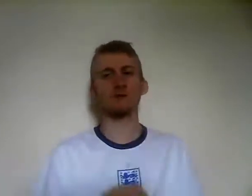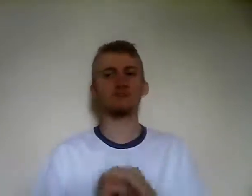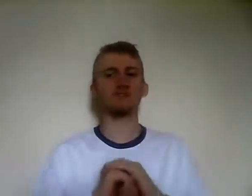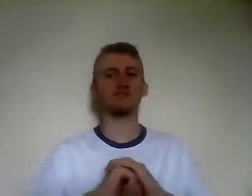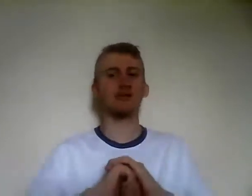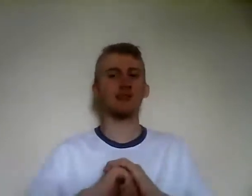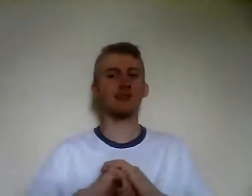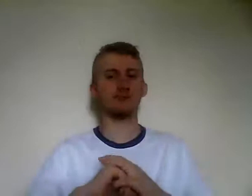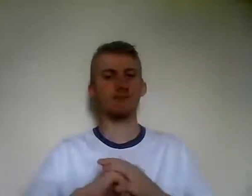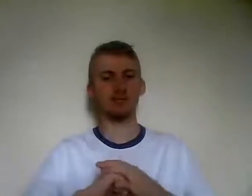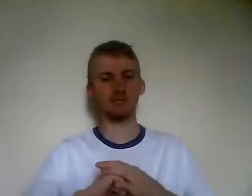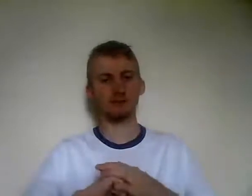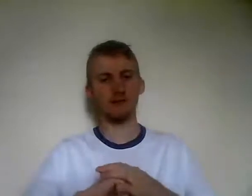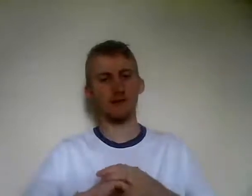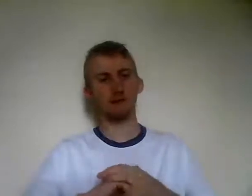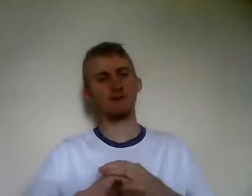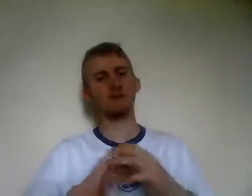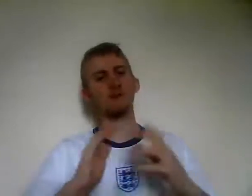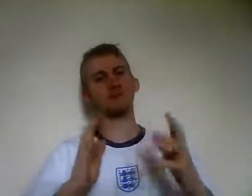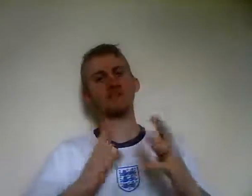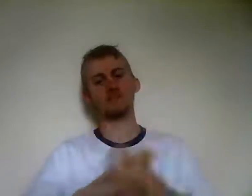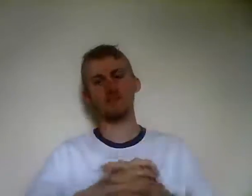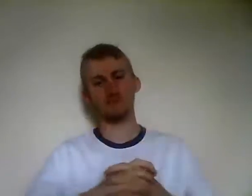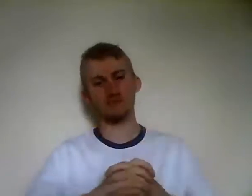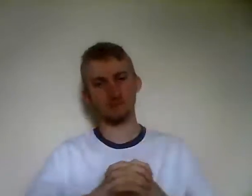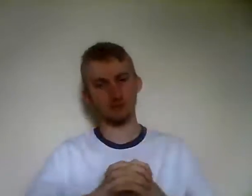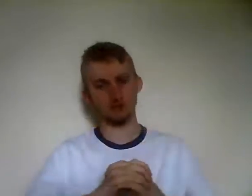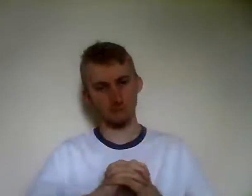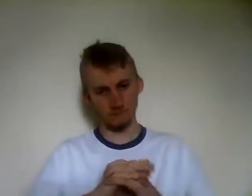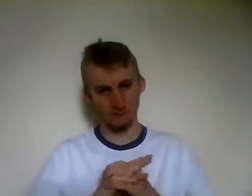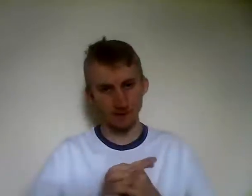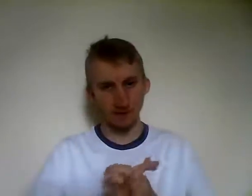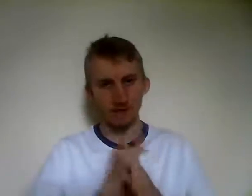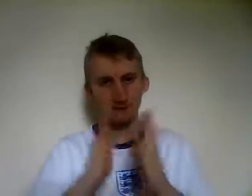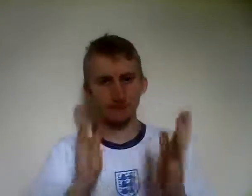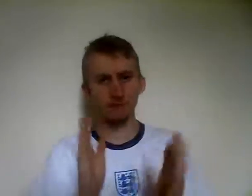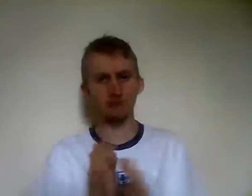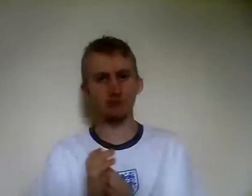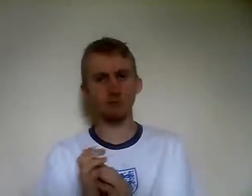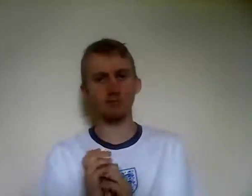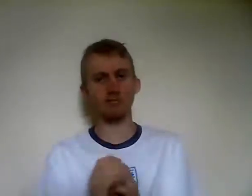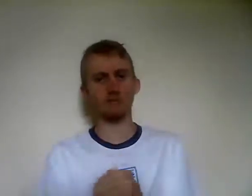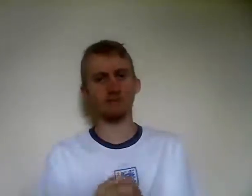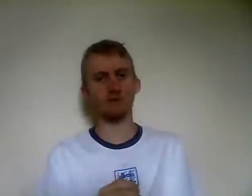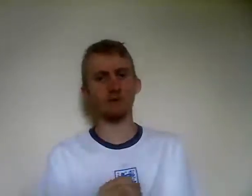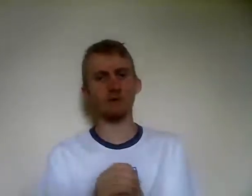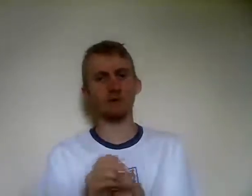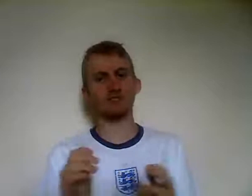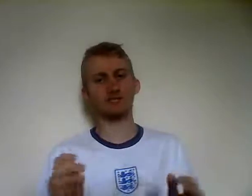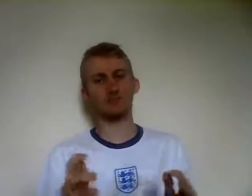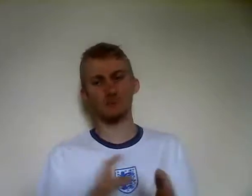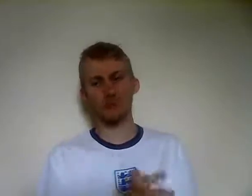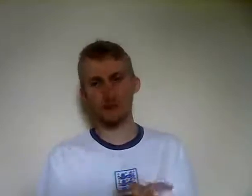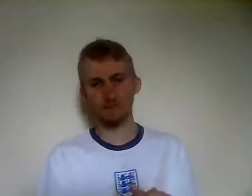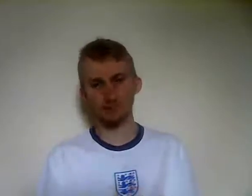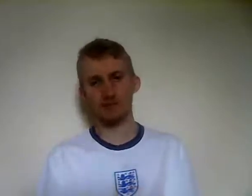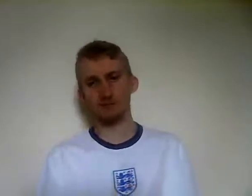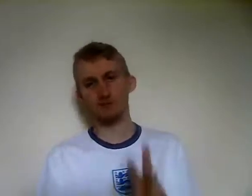previous 11 matches, with the club 17th in League Two. Chioffi was replaced by former manager John Yems 3